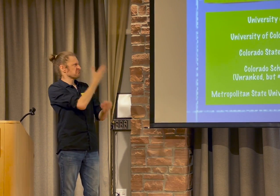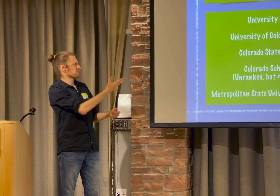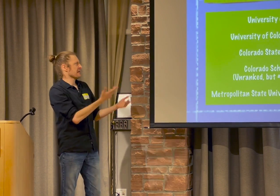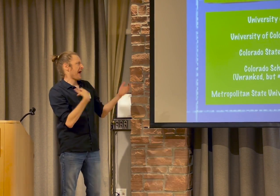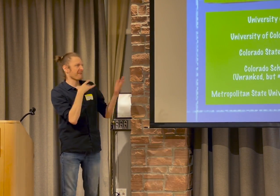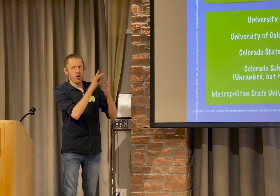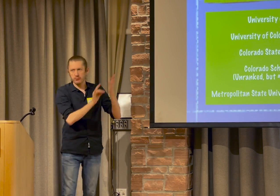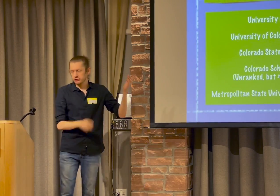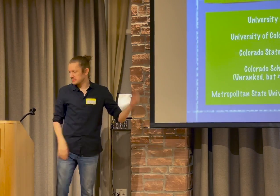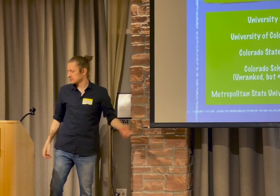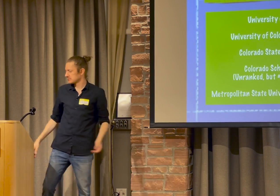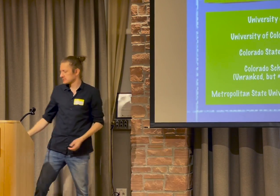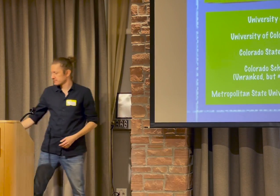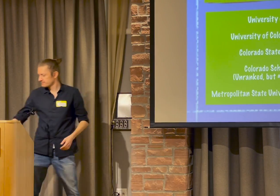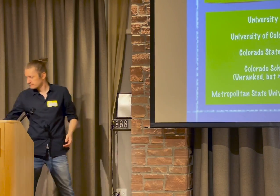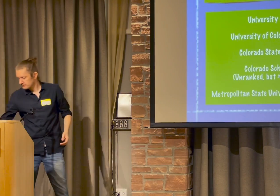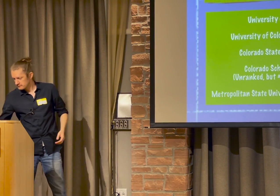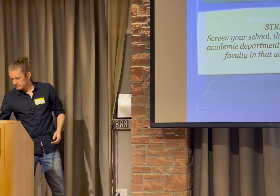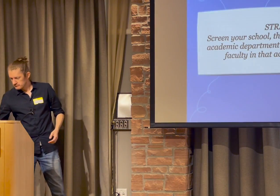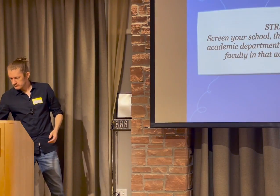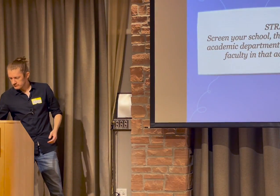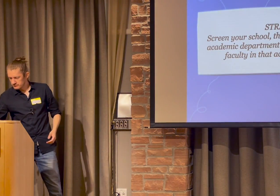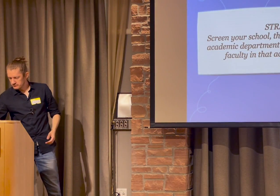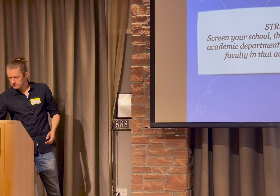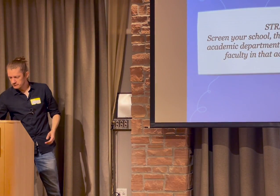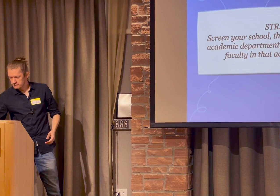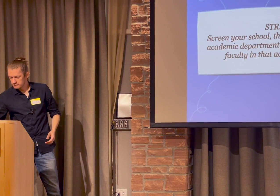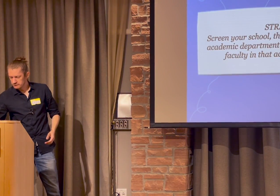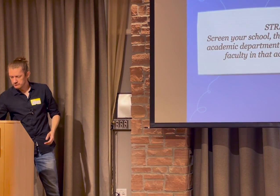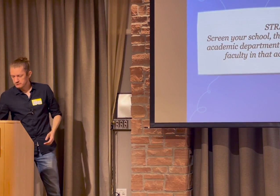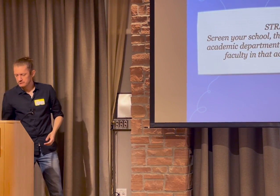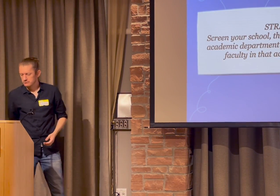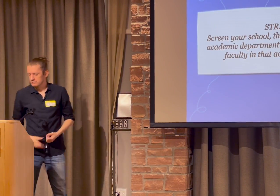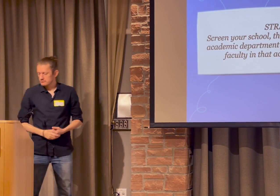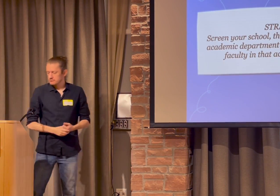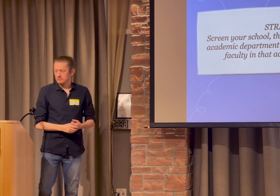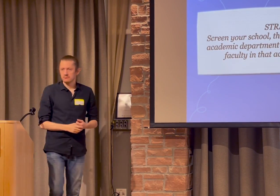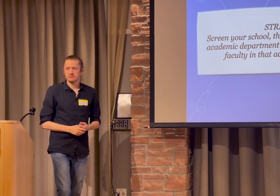I have a list of these that I'm giving out on the slide, so you can read some of these options later on as well.